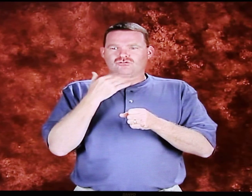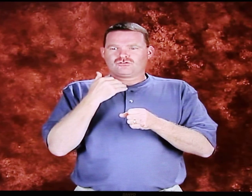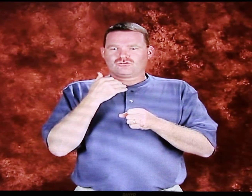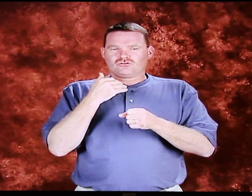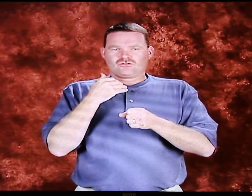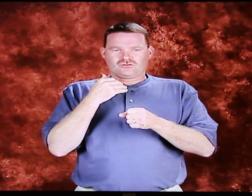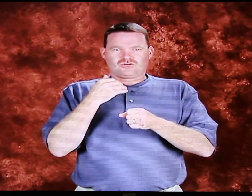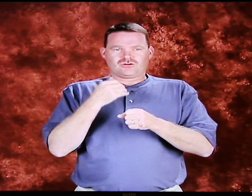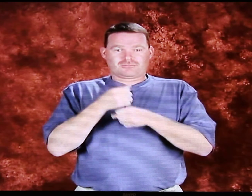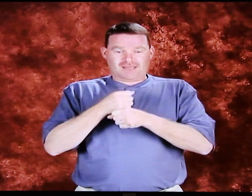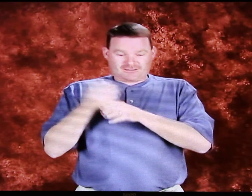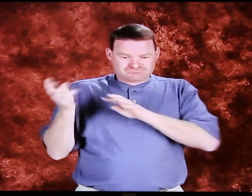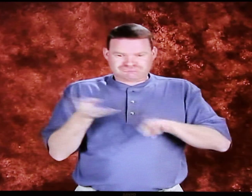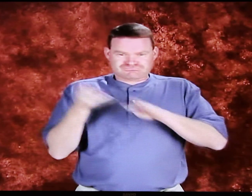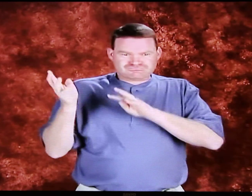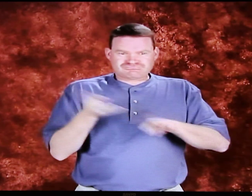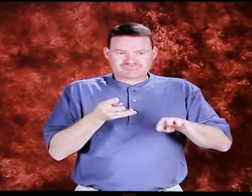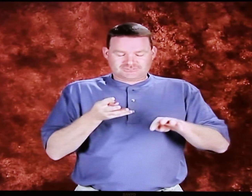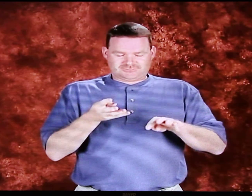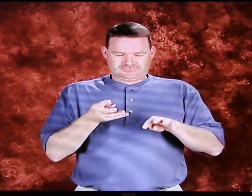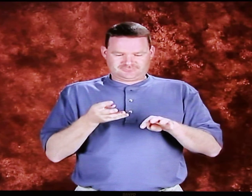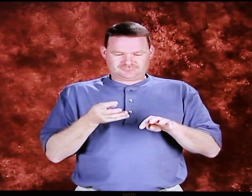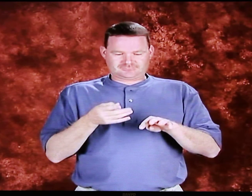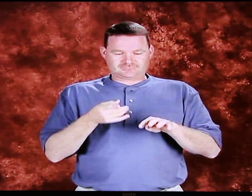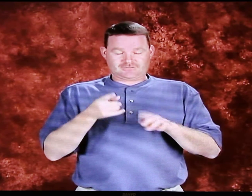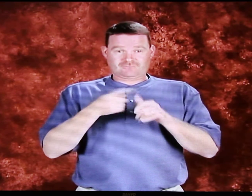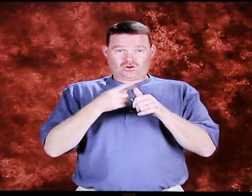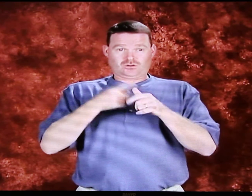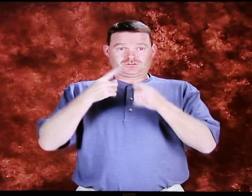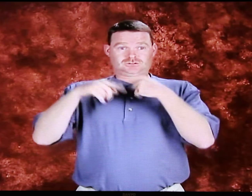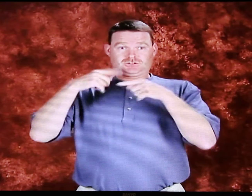And the way it produces food is it produces a type of sugar.